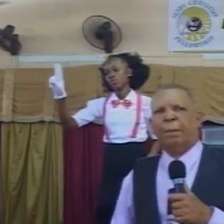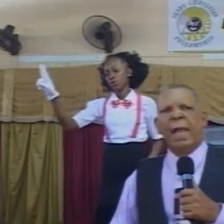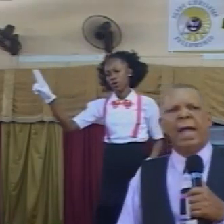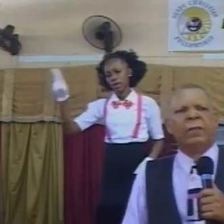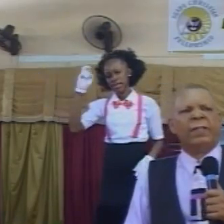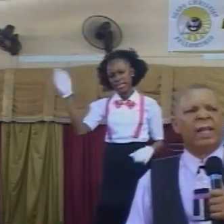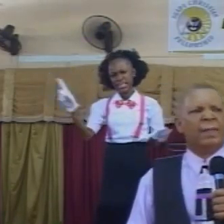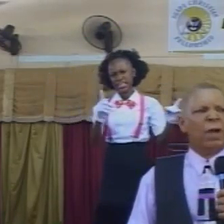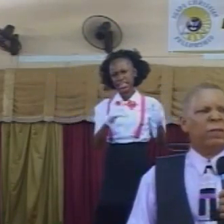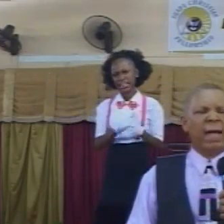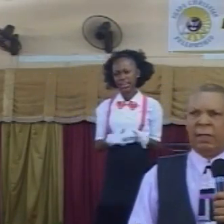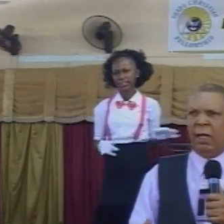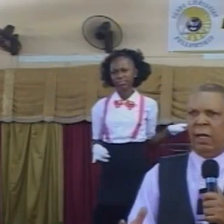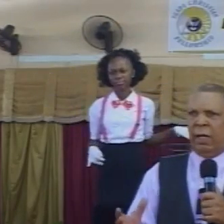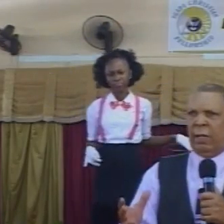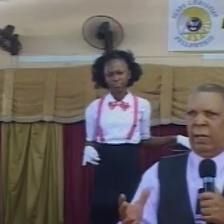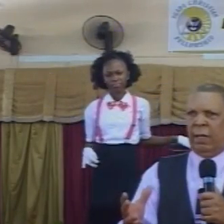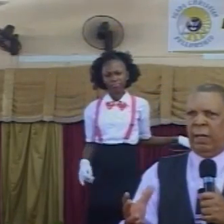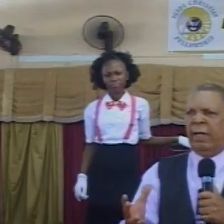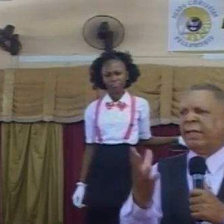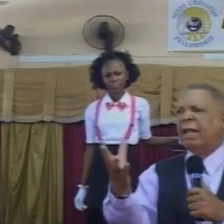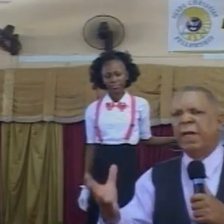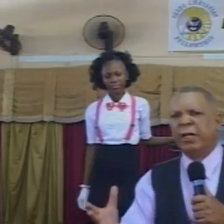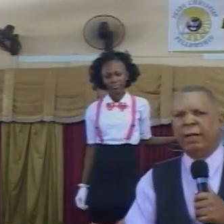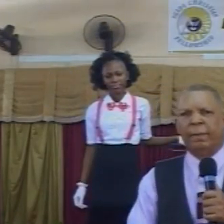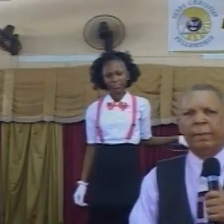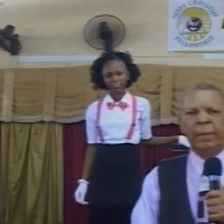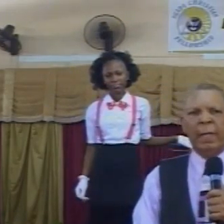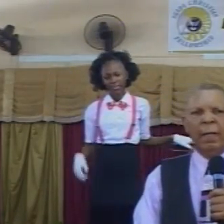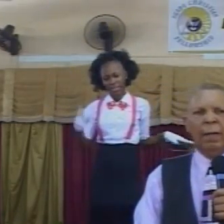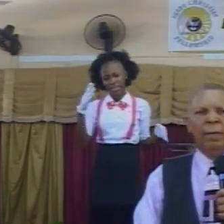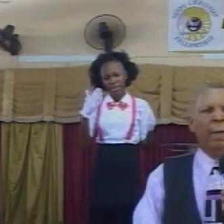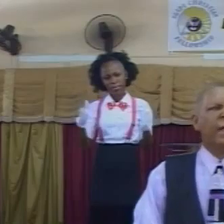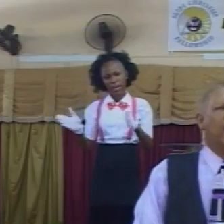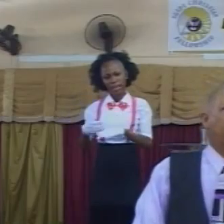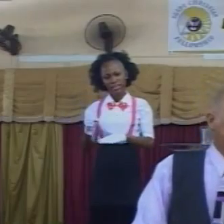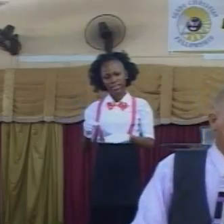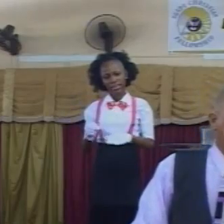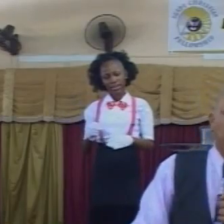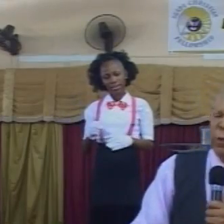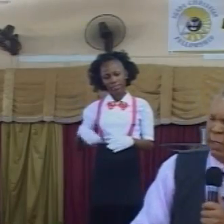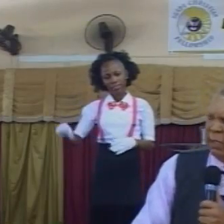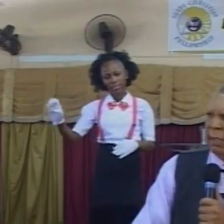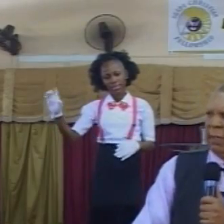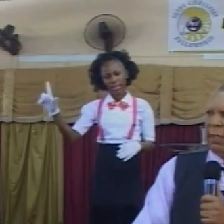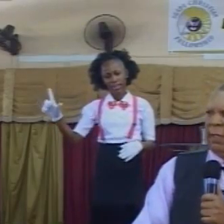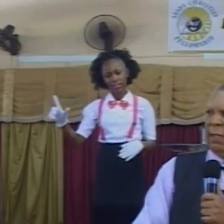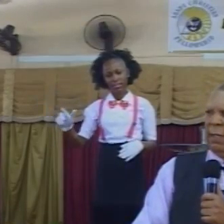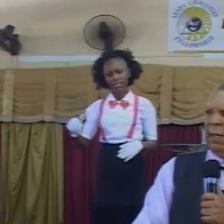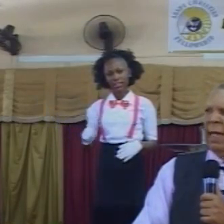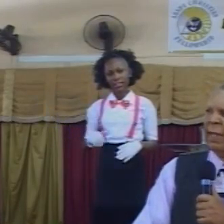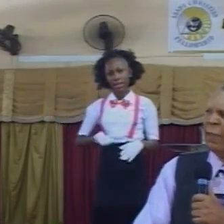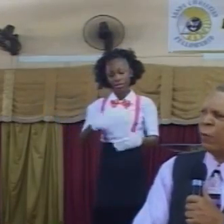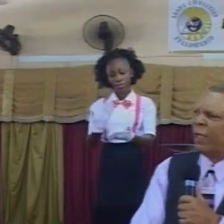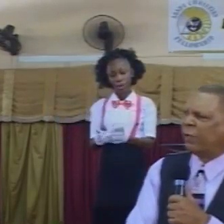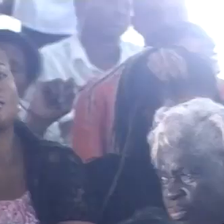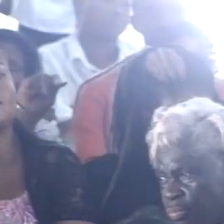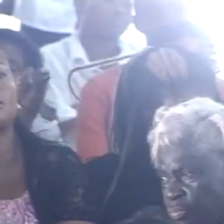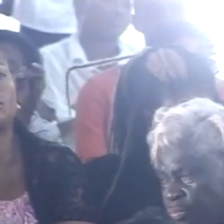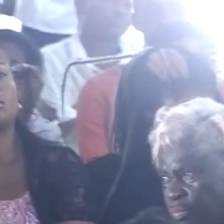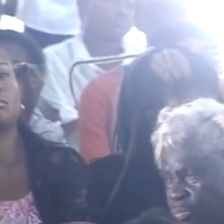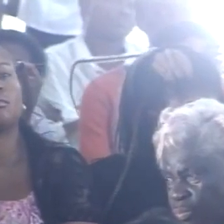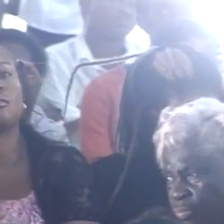He planned to sell his birthright, his salvation, for a mess of pottage, for food. And then thought when he's